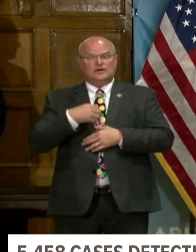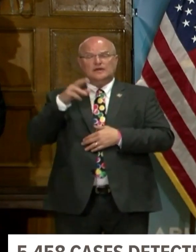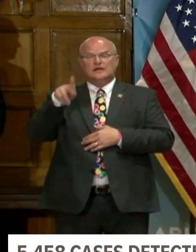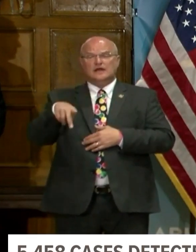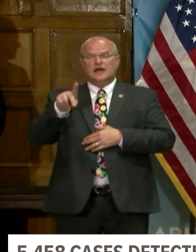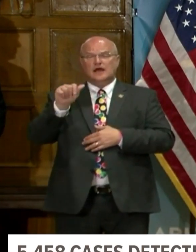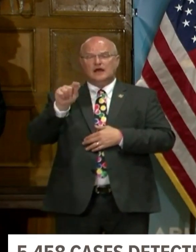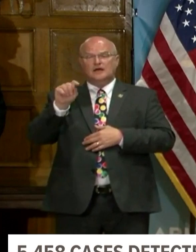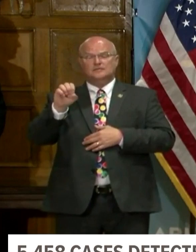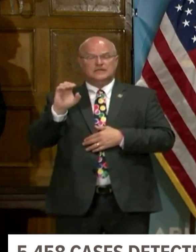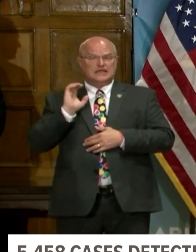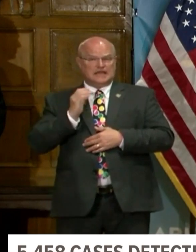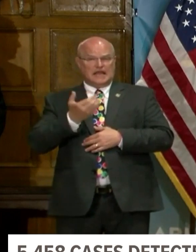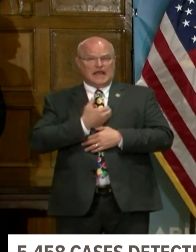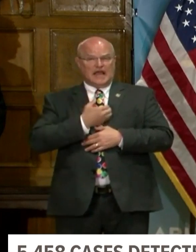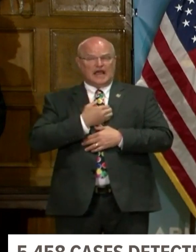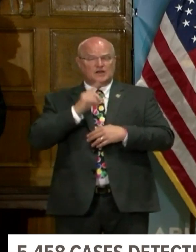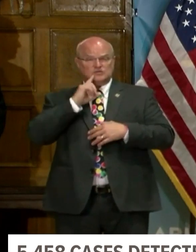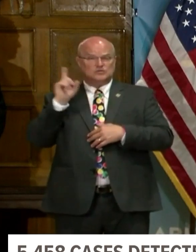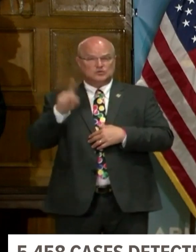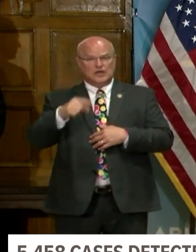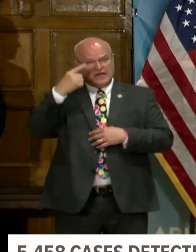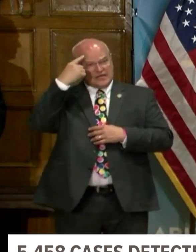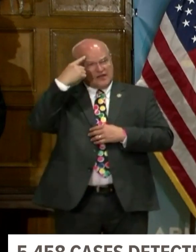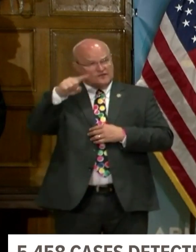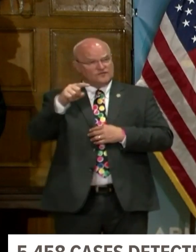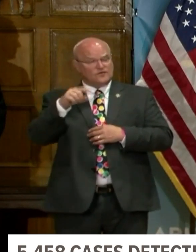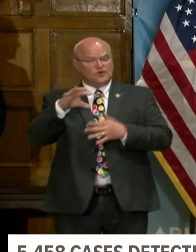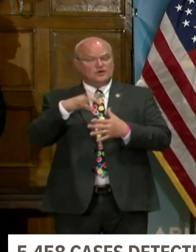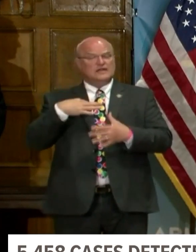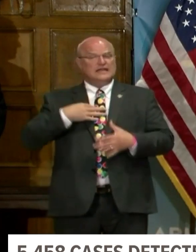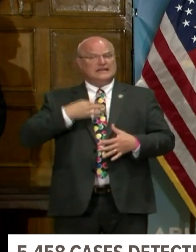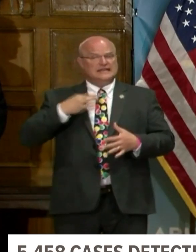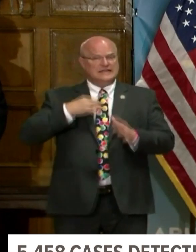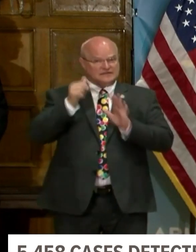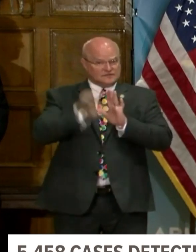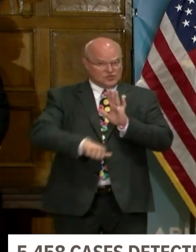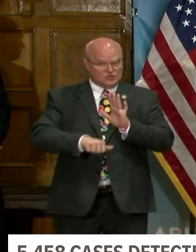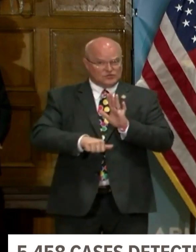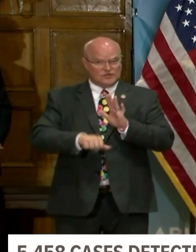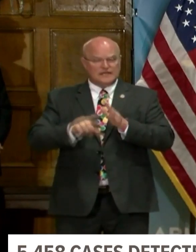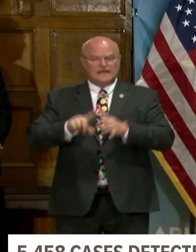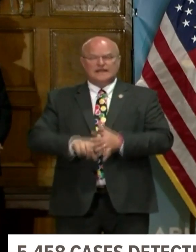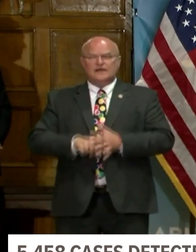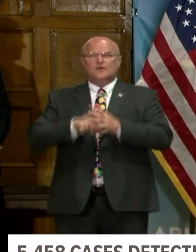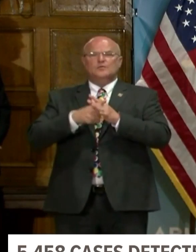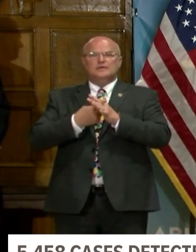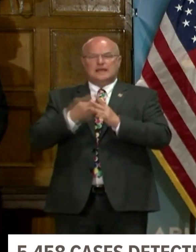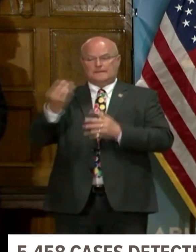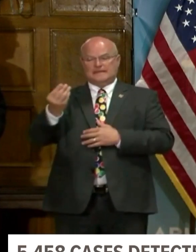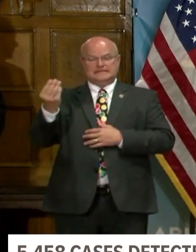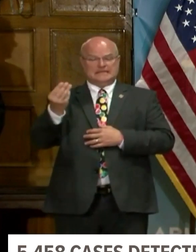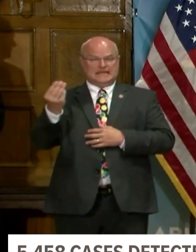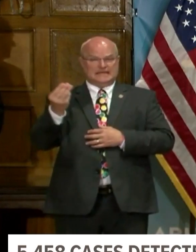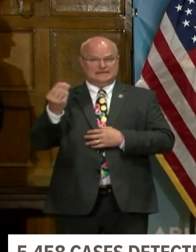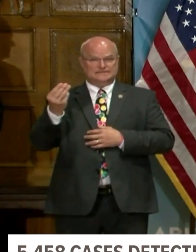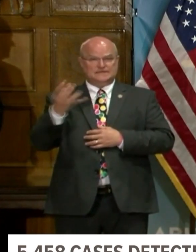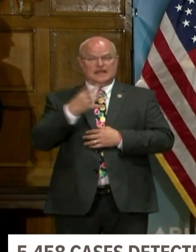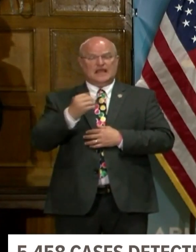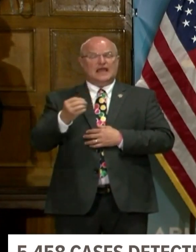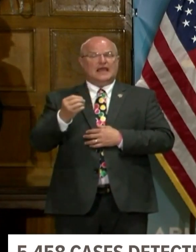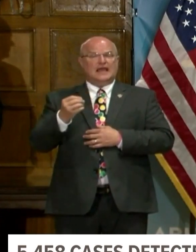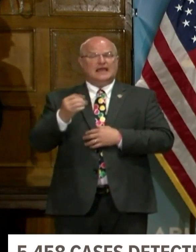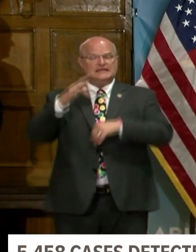updating our directive for elective surgery. That will go into effect on Monday, and